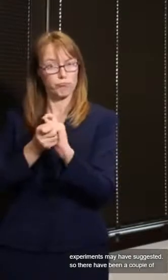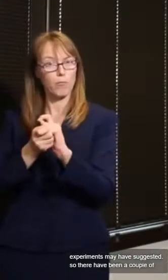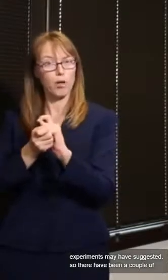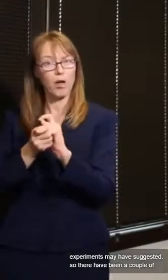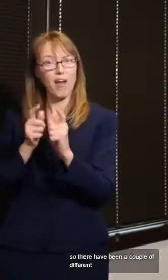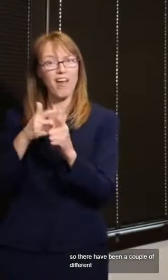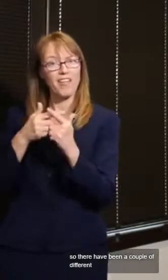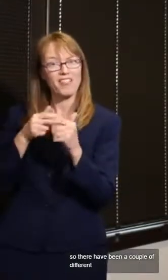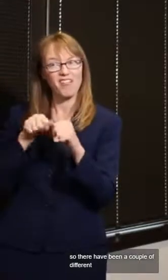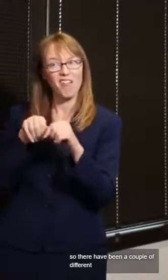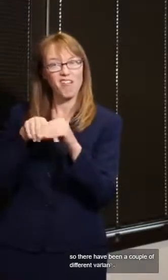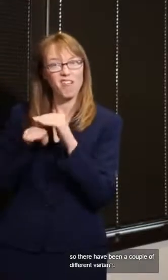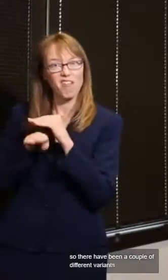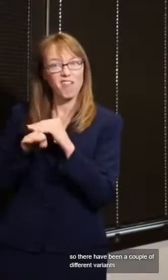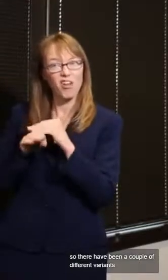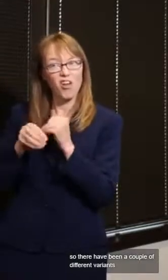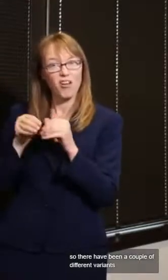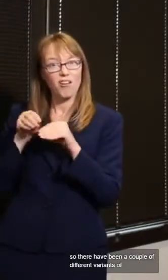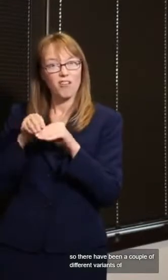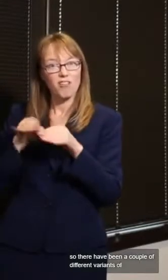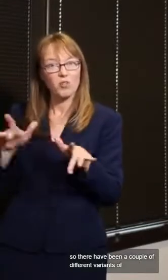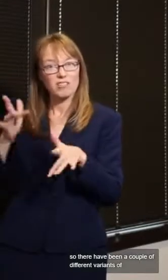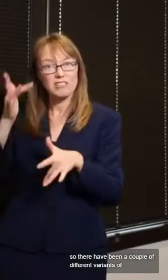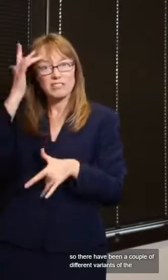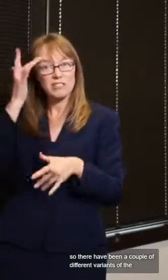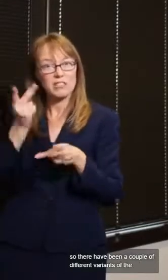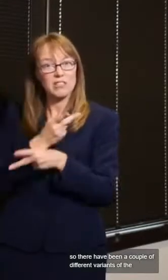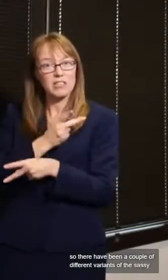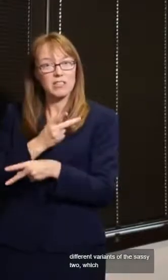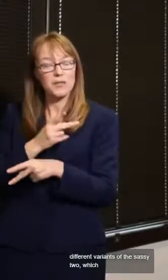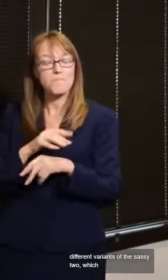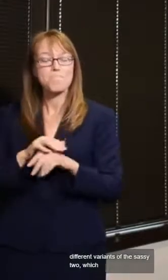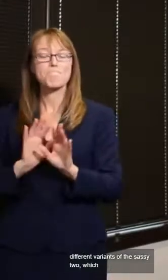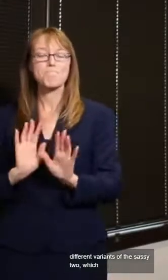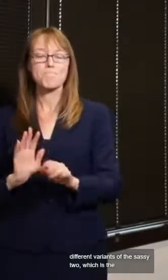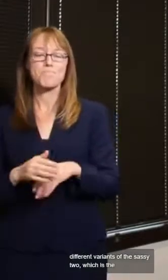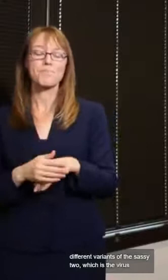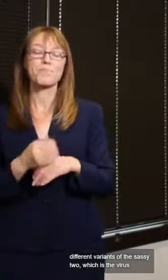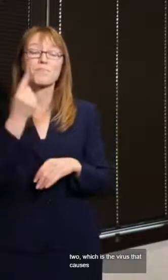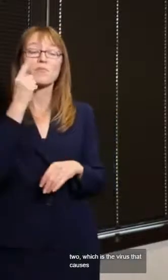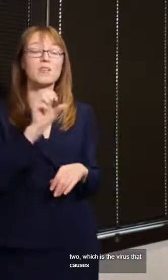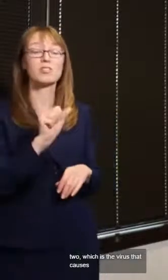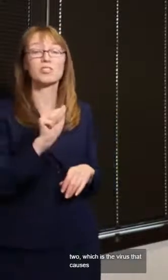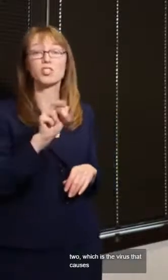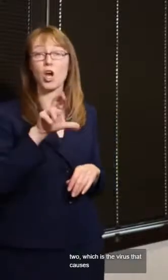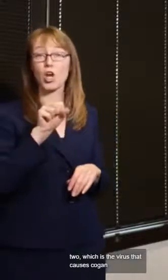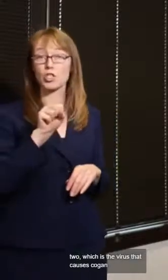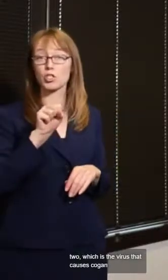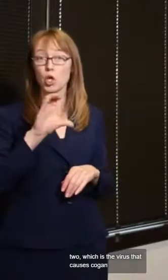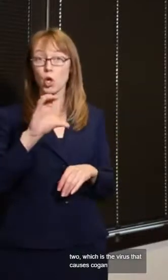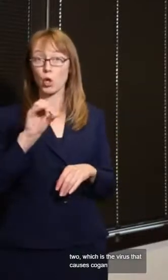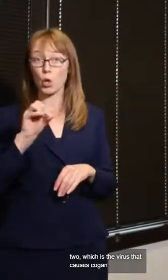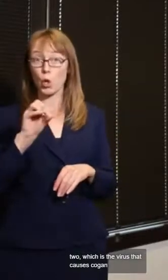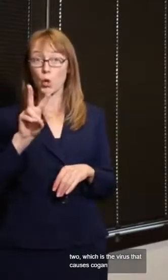different variants of the SARS-CoV-2, which is the virus that causes COVID.